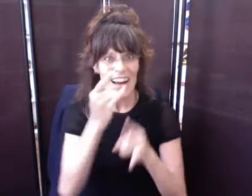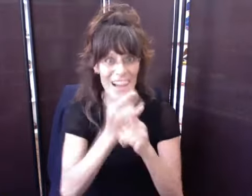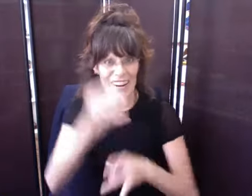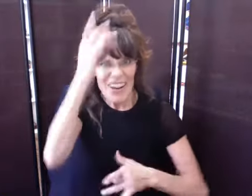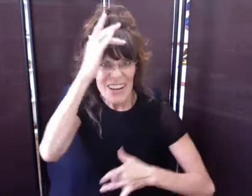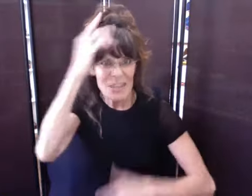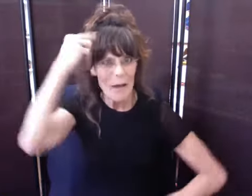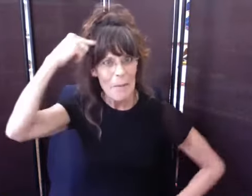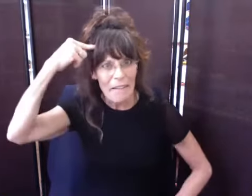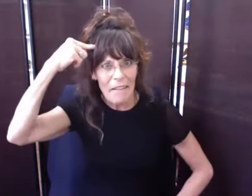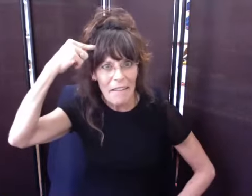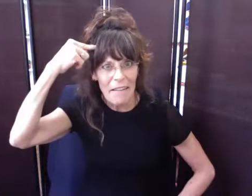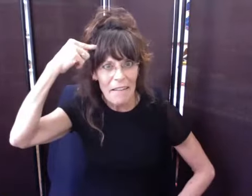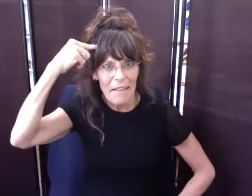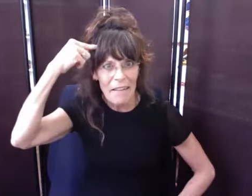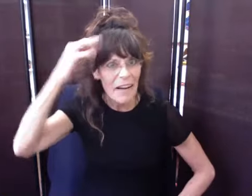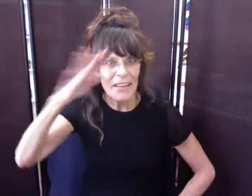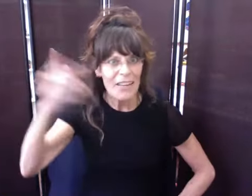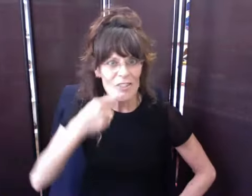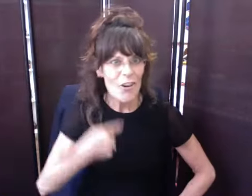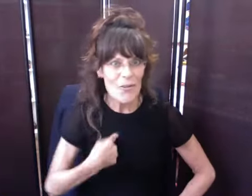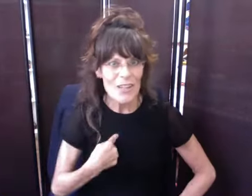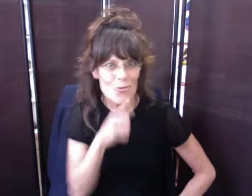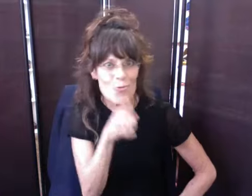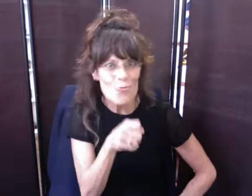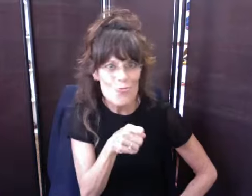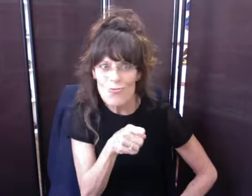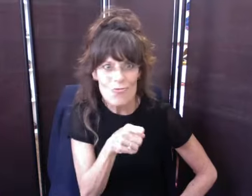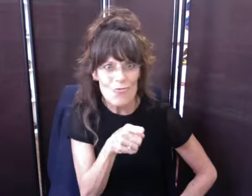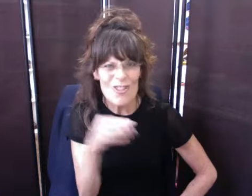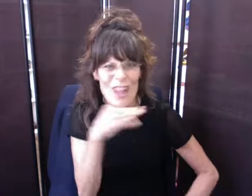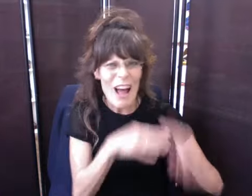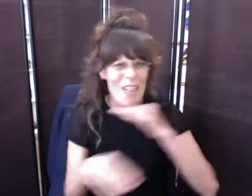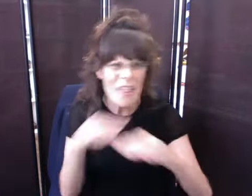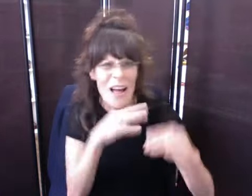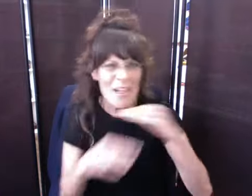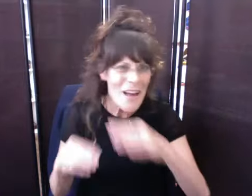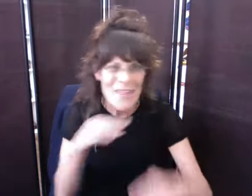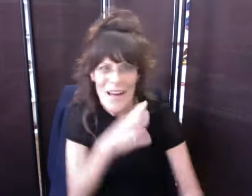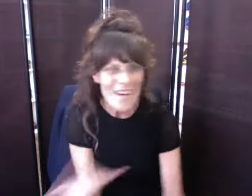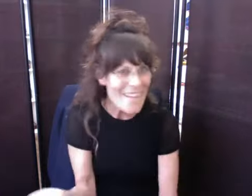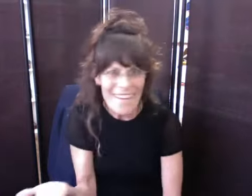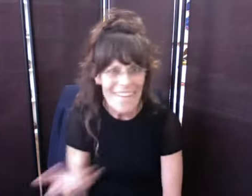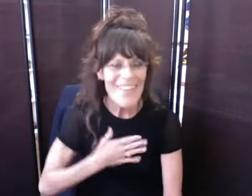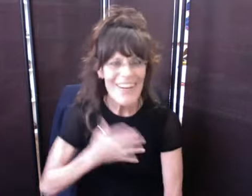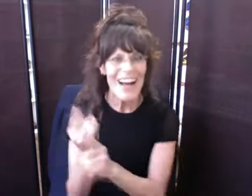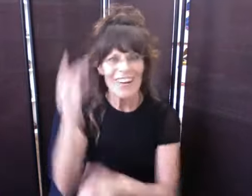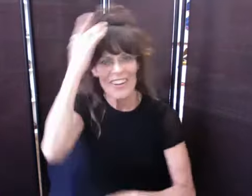mind never told me the truth once. Not once. You know, my alcoholism never said, Mike, if you drink tonight, you're going to